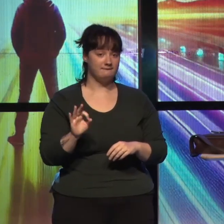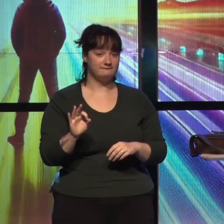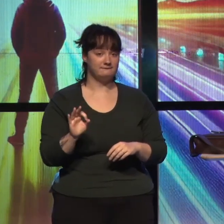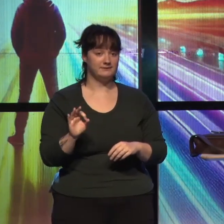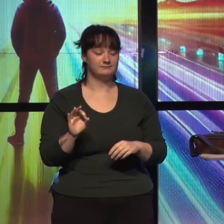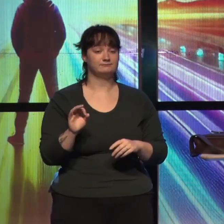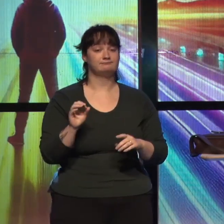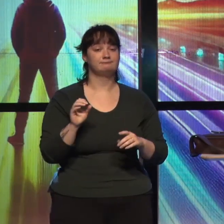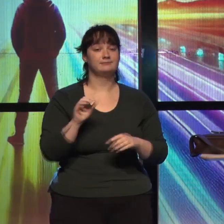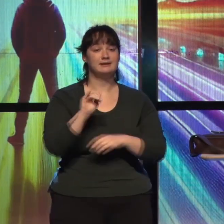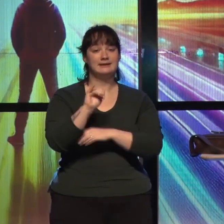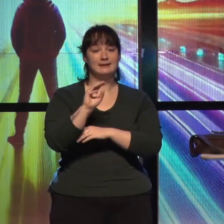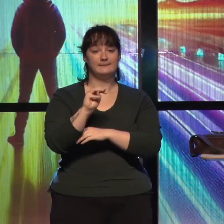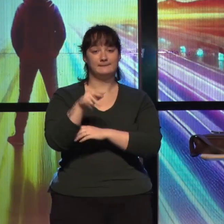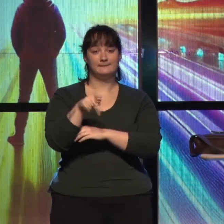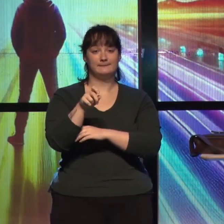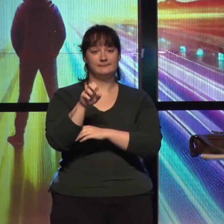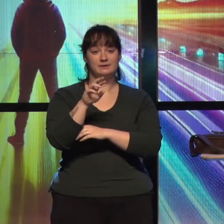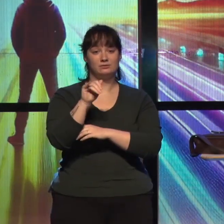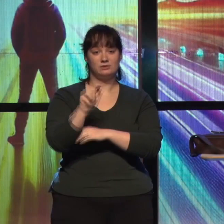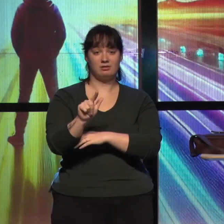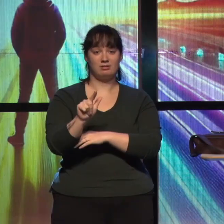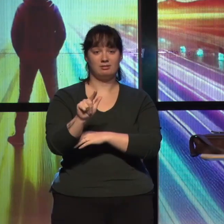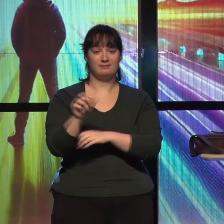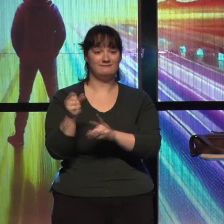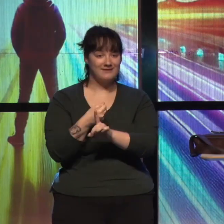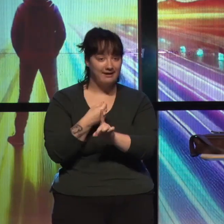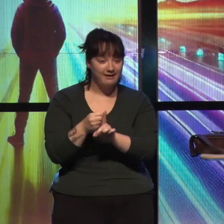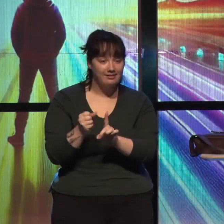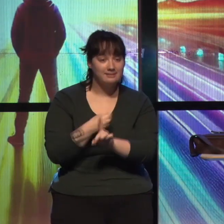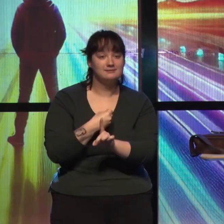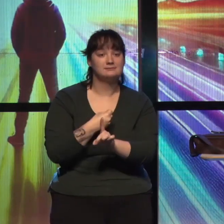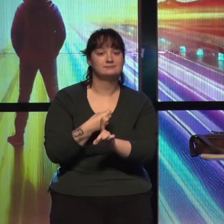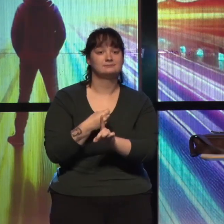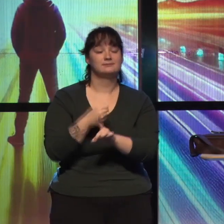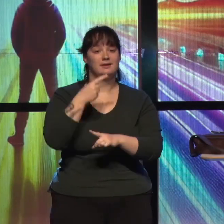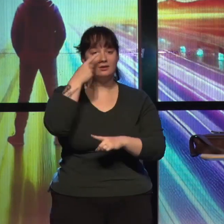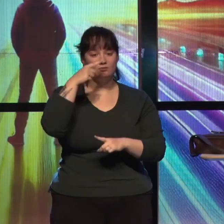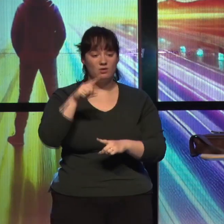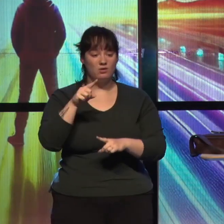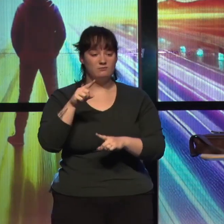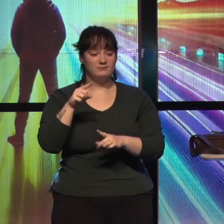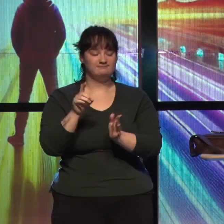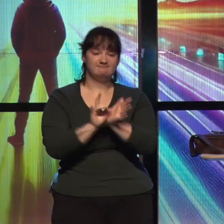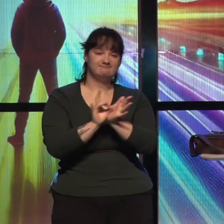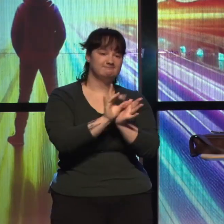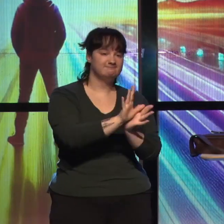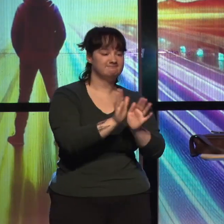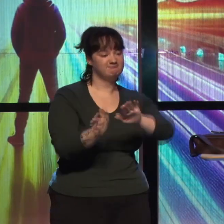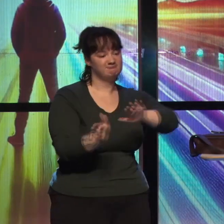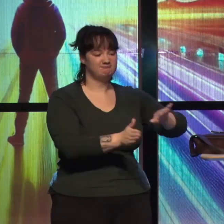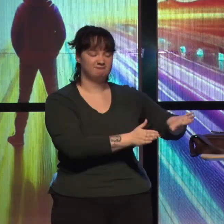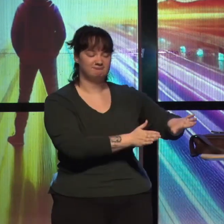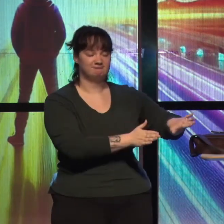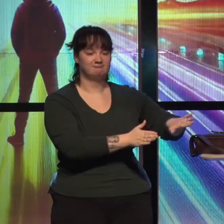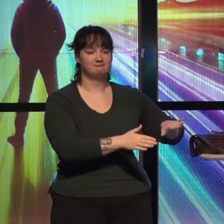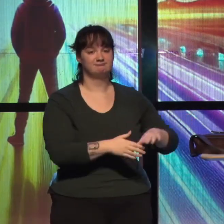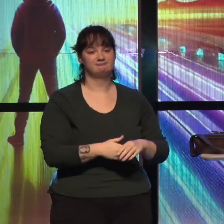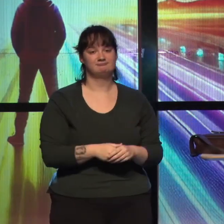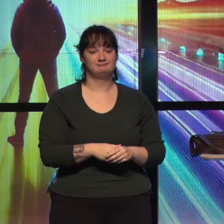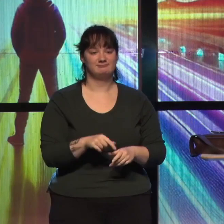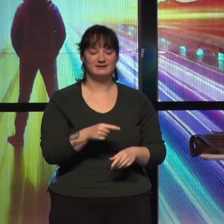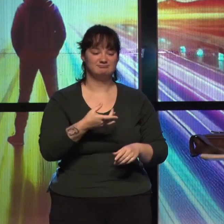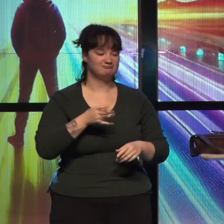victim of imperial violence. The Empire of Rome had cast him aside. He was very outspoken, very vocal, which is why they would